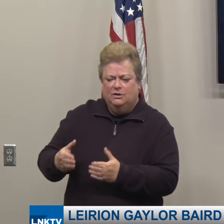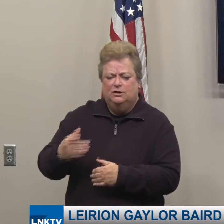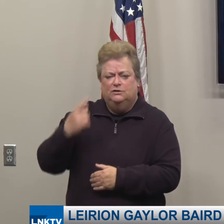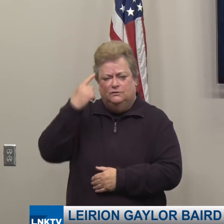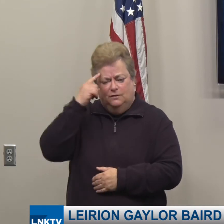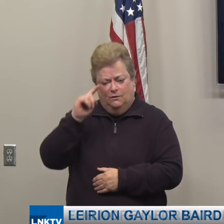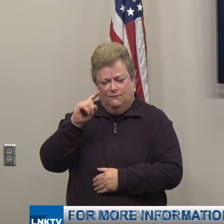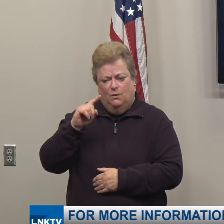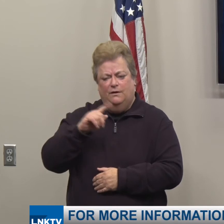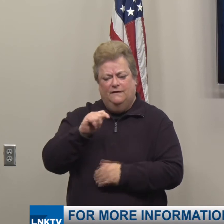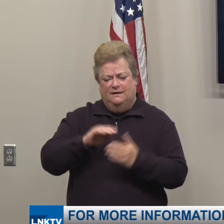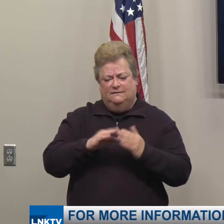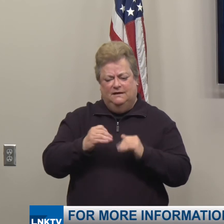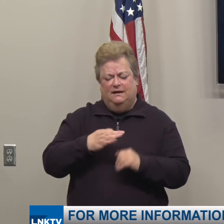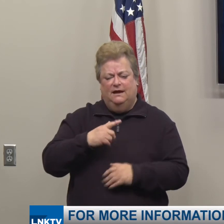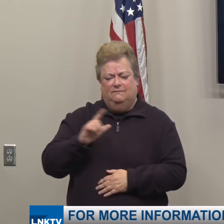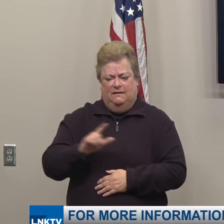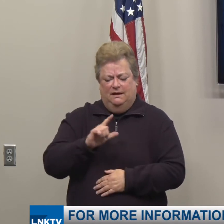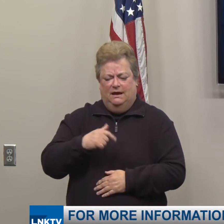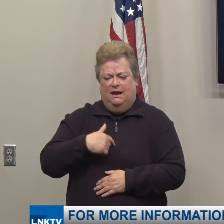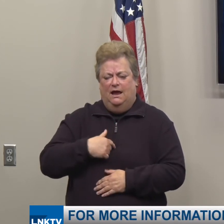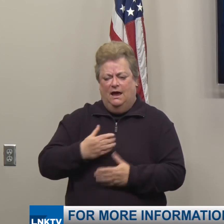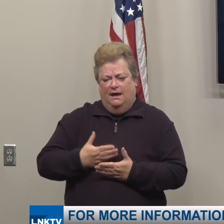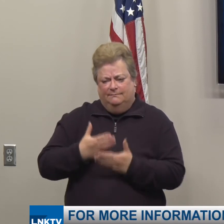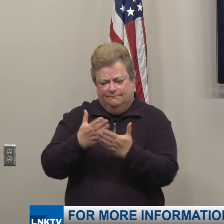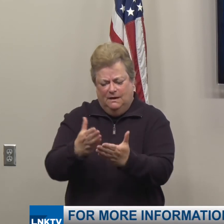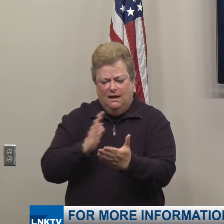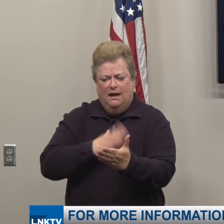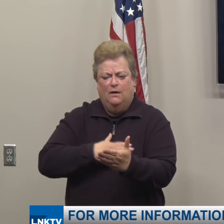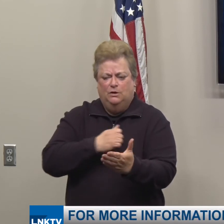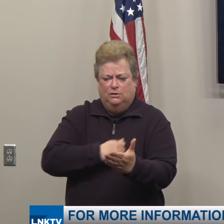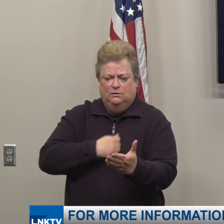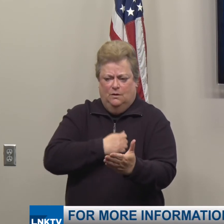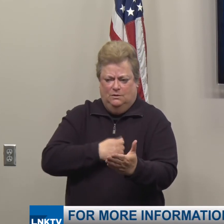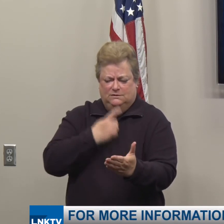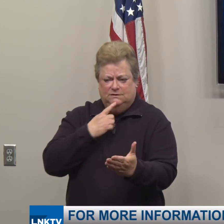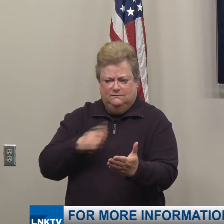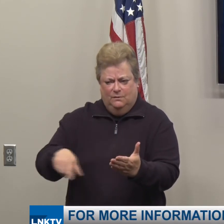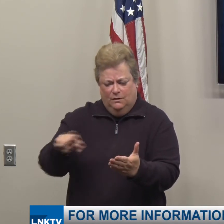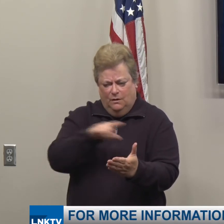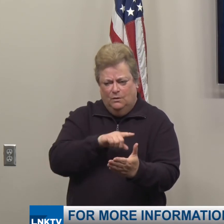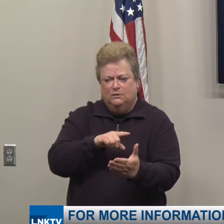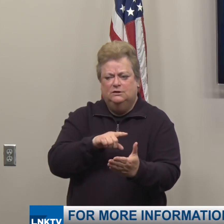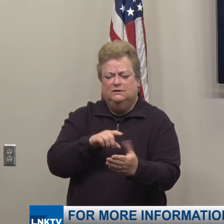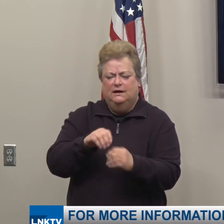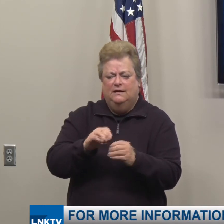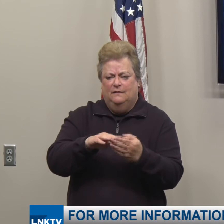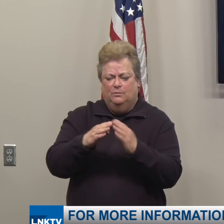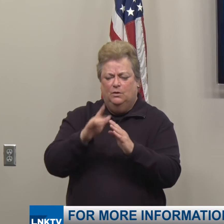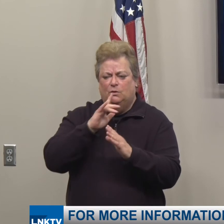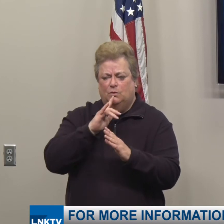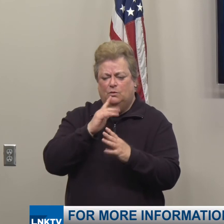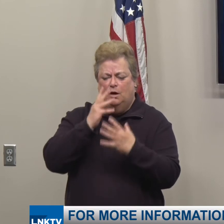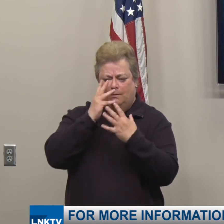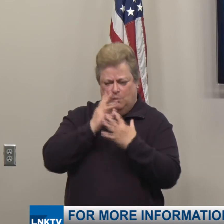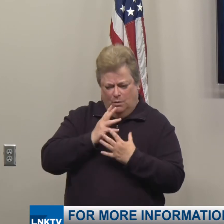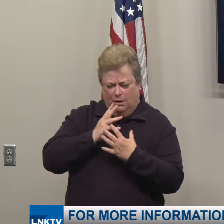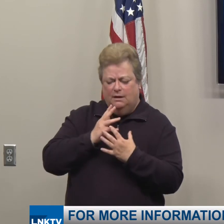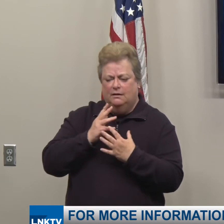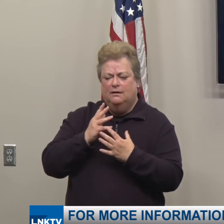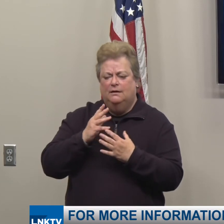Lincoln, I offer condolences to all those in our community who are in mourning here in Lancaster County